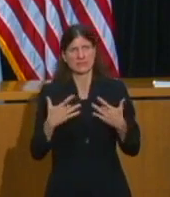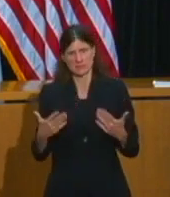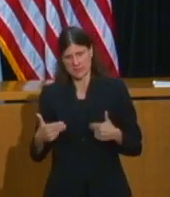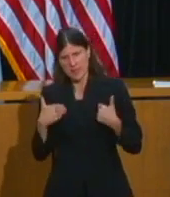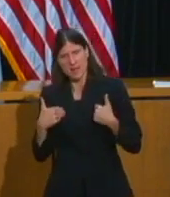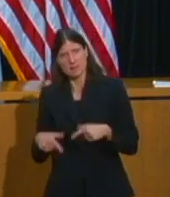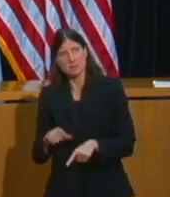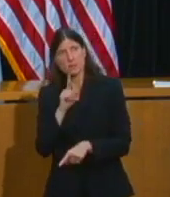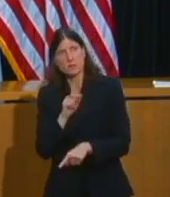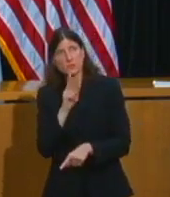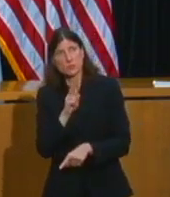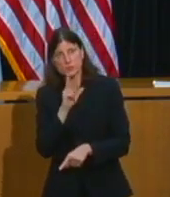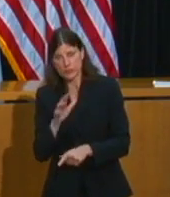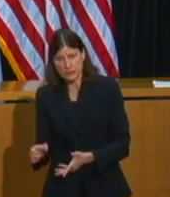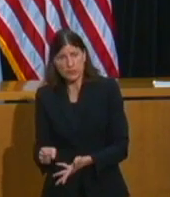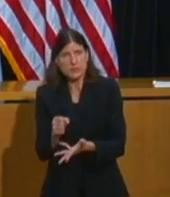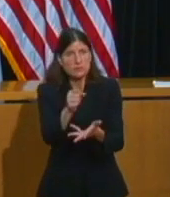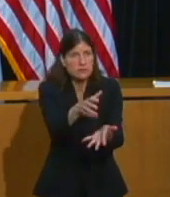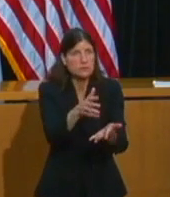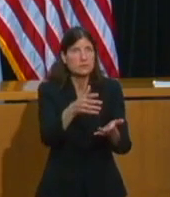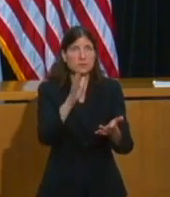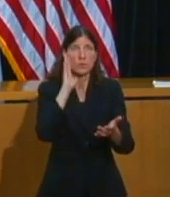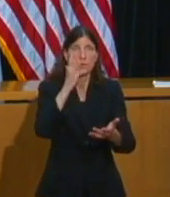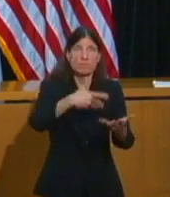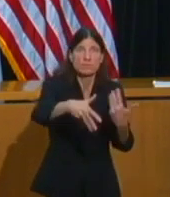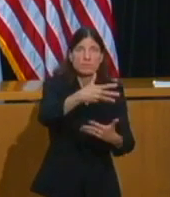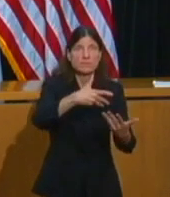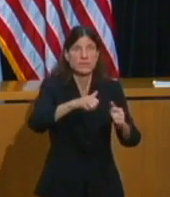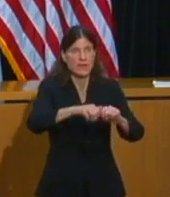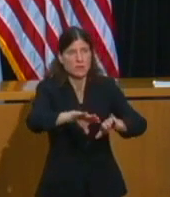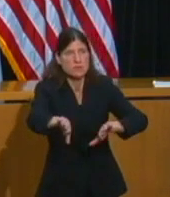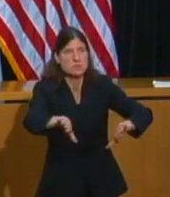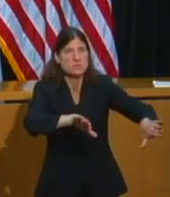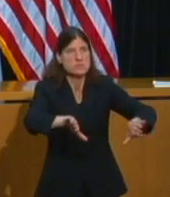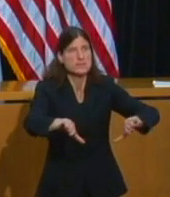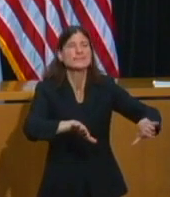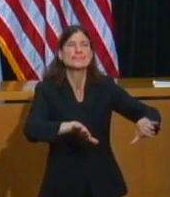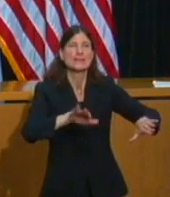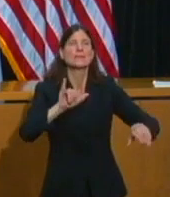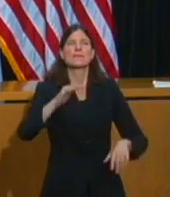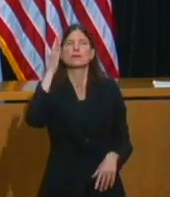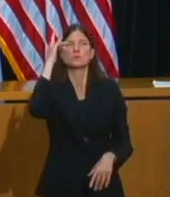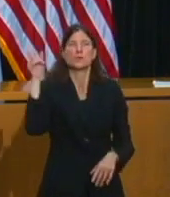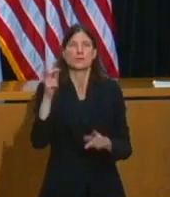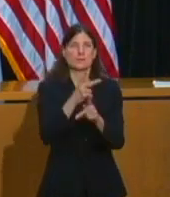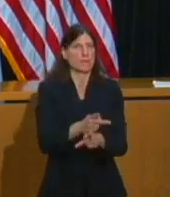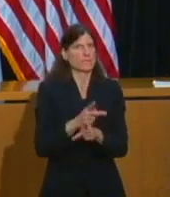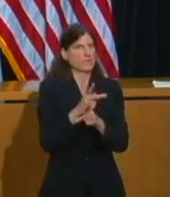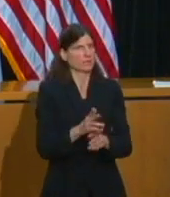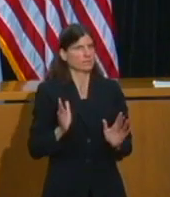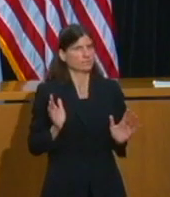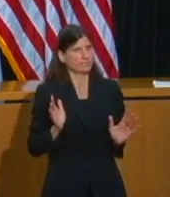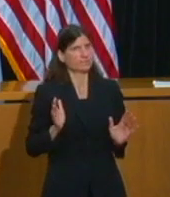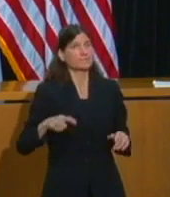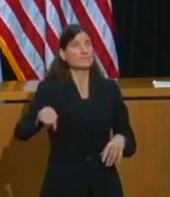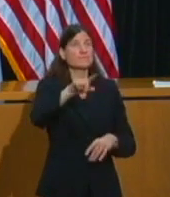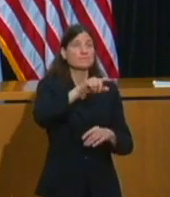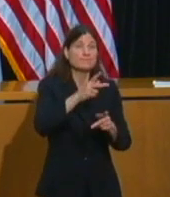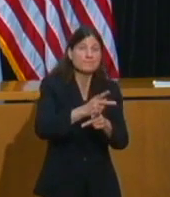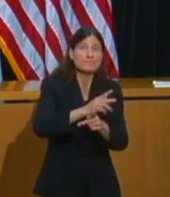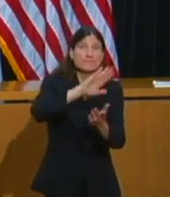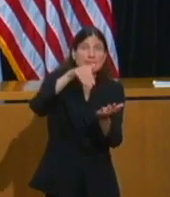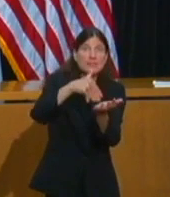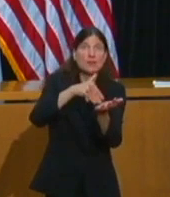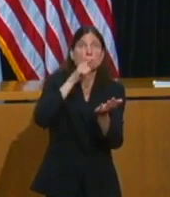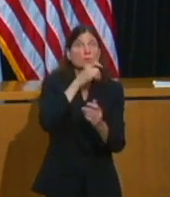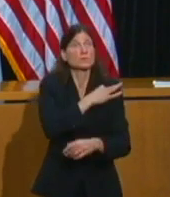are relying on the expertise of the professionals in the field to redesign their approaches to early education and care, adjust their daily